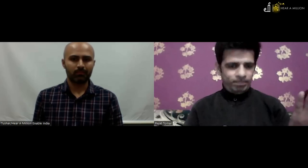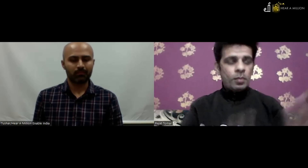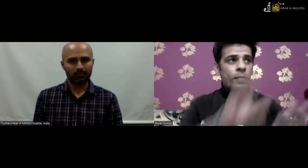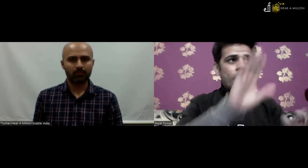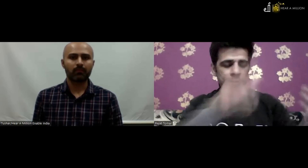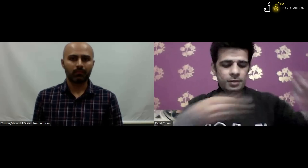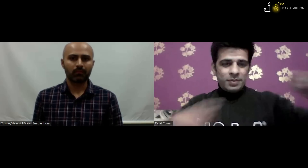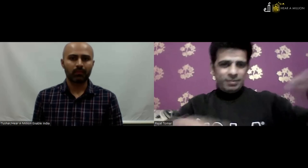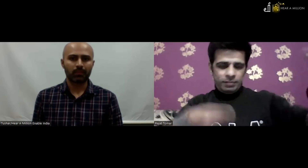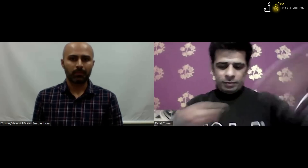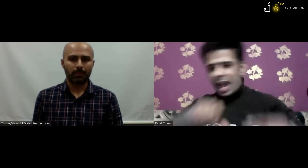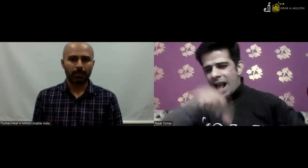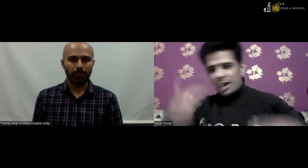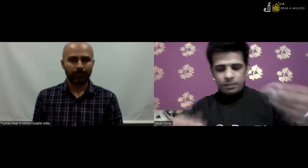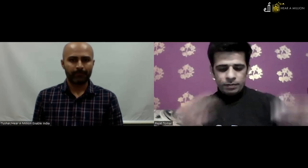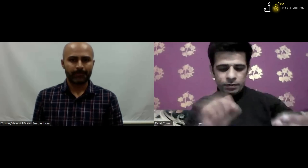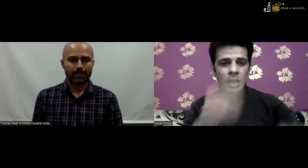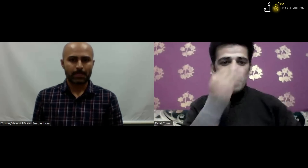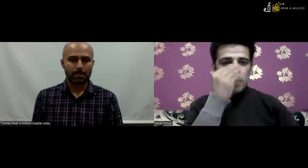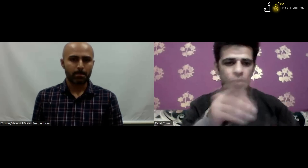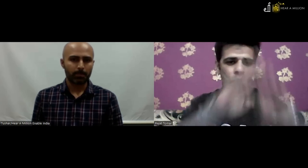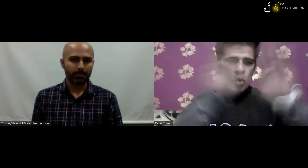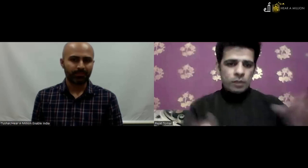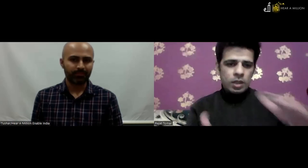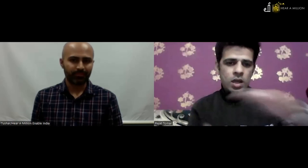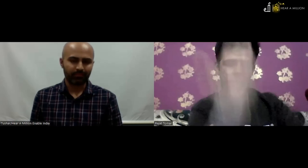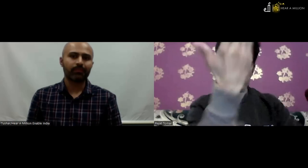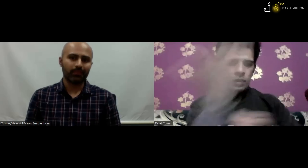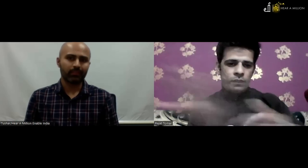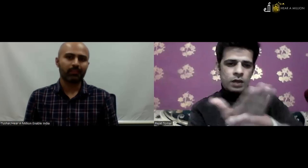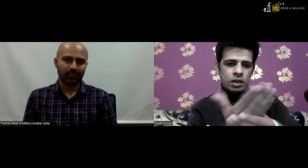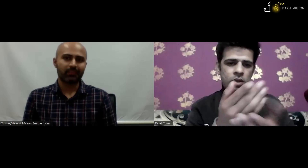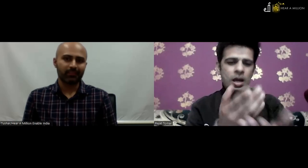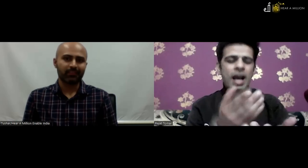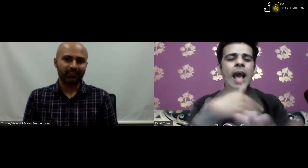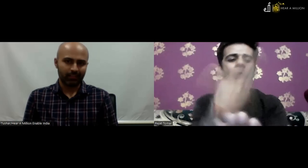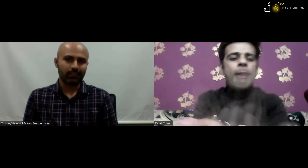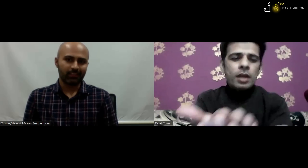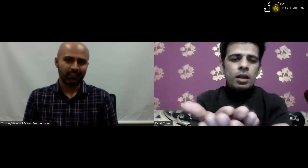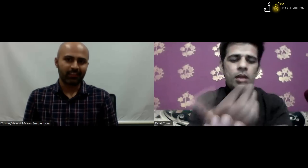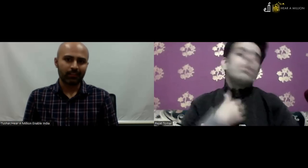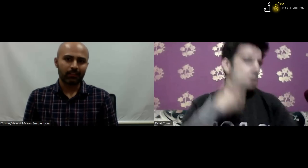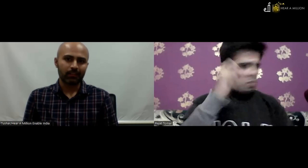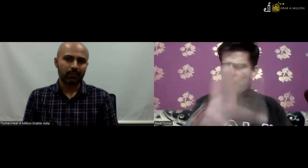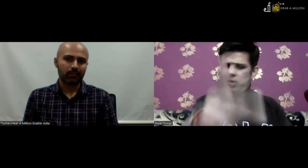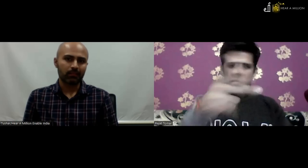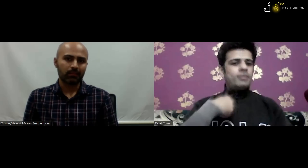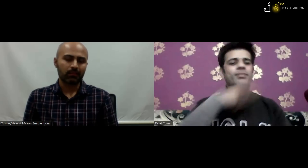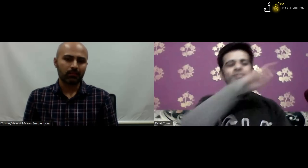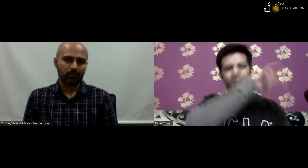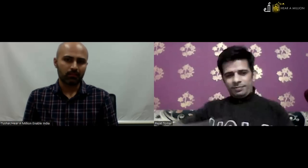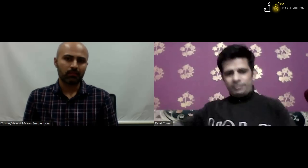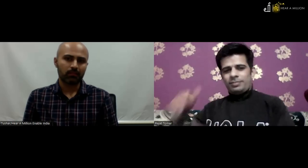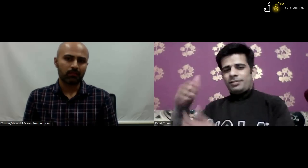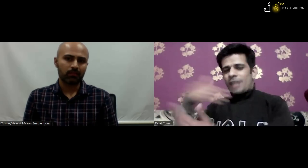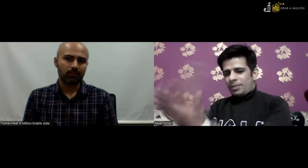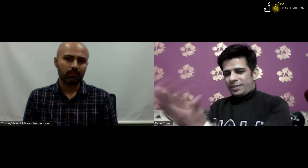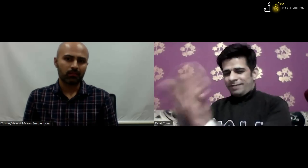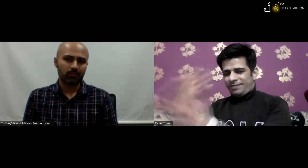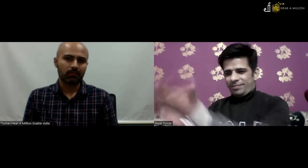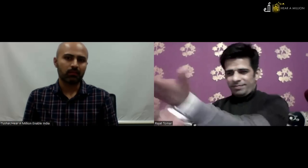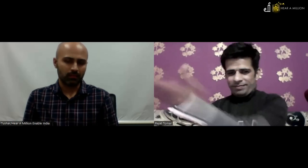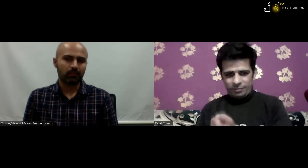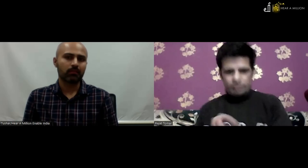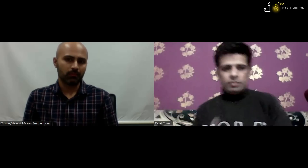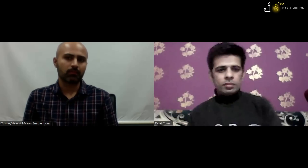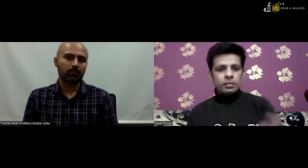no, it's not required. So after seeing the court order, they told me that you need to apply for it, for